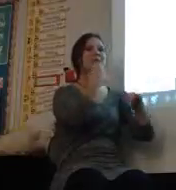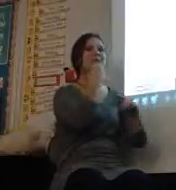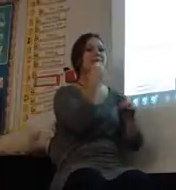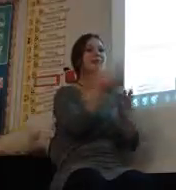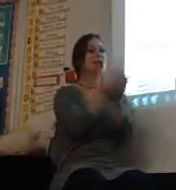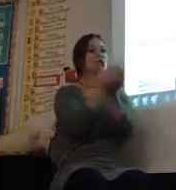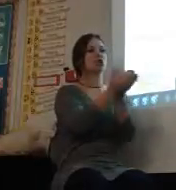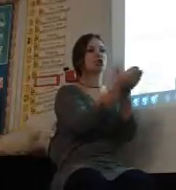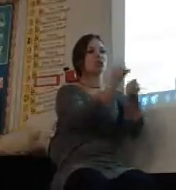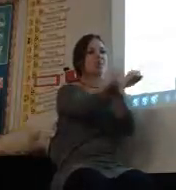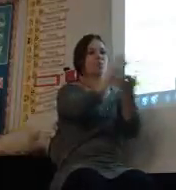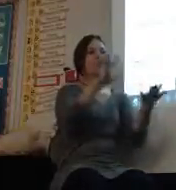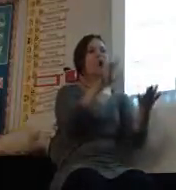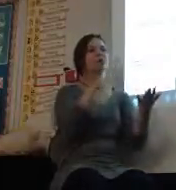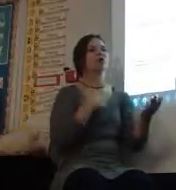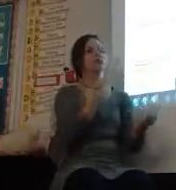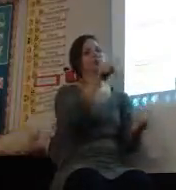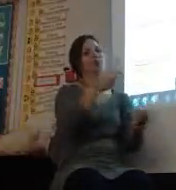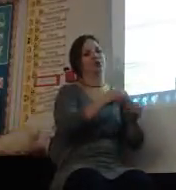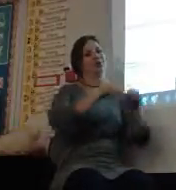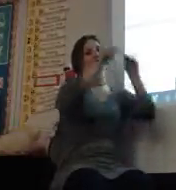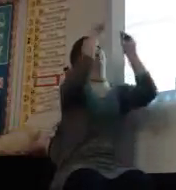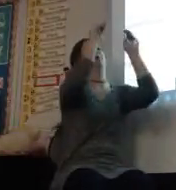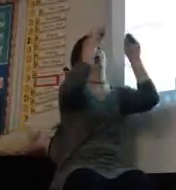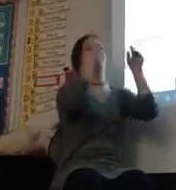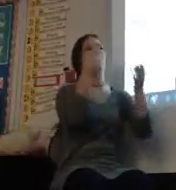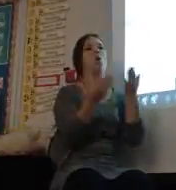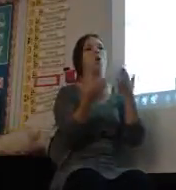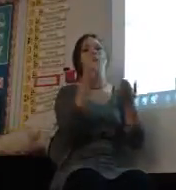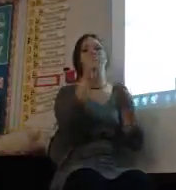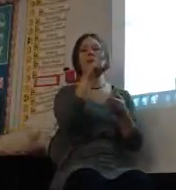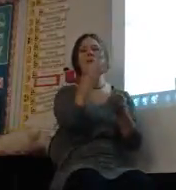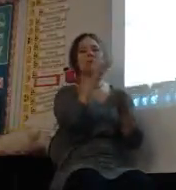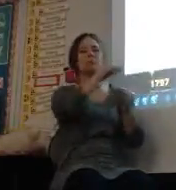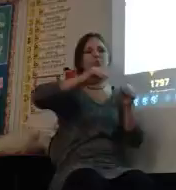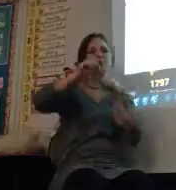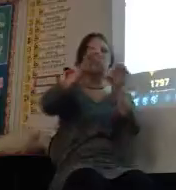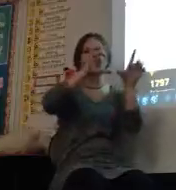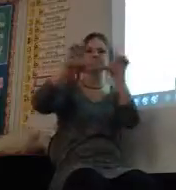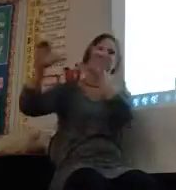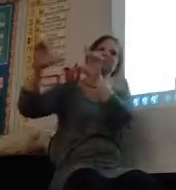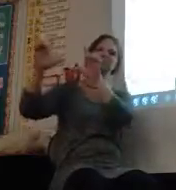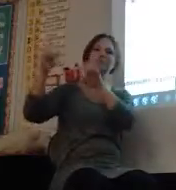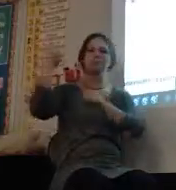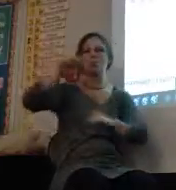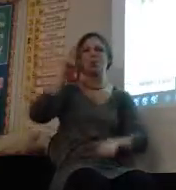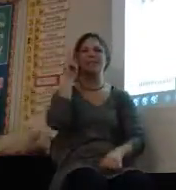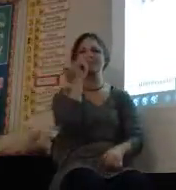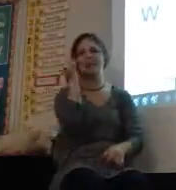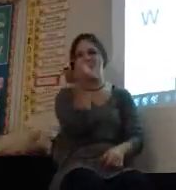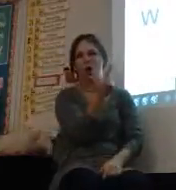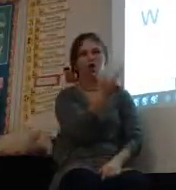going to need to move it up. Or you might need to move it over so you can see all the text.